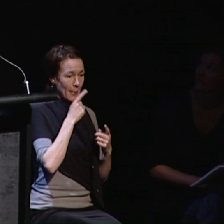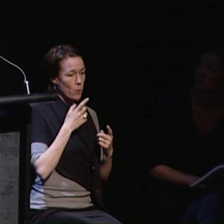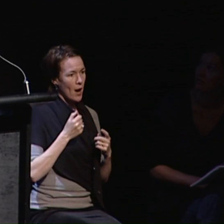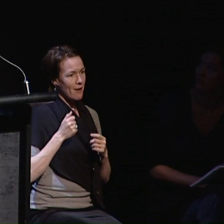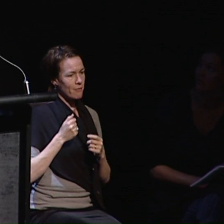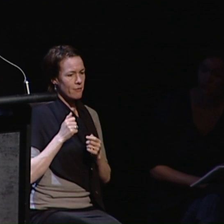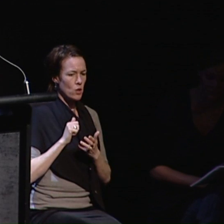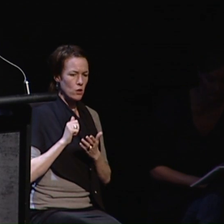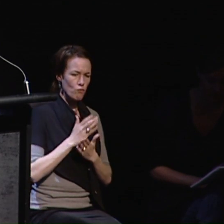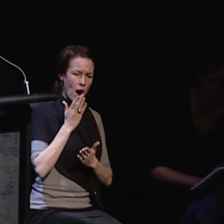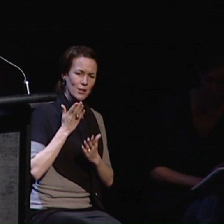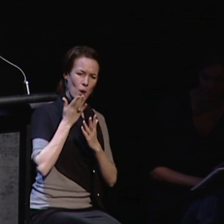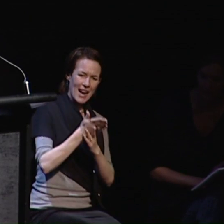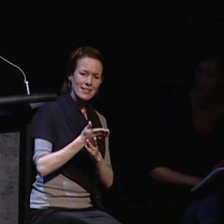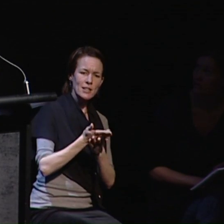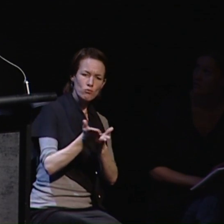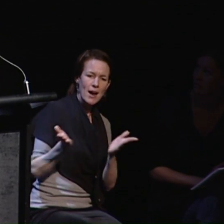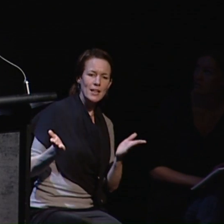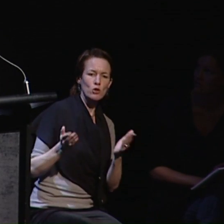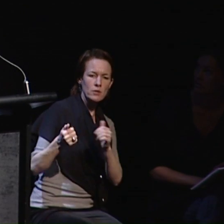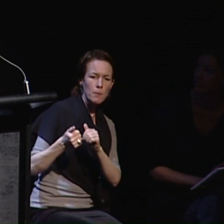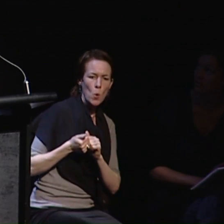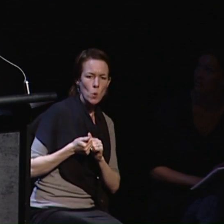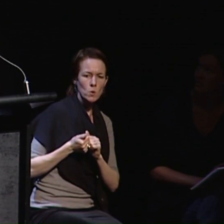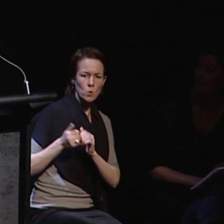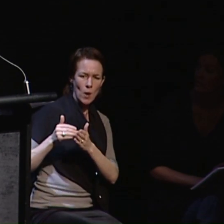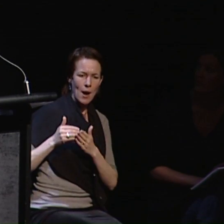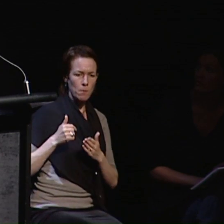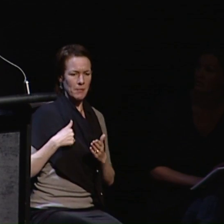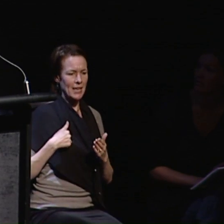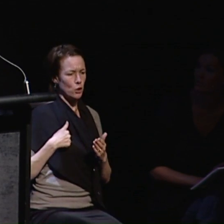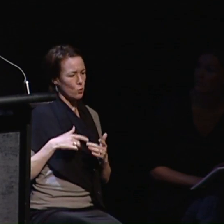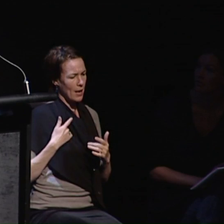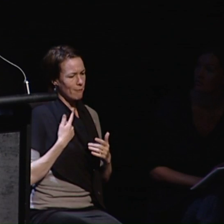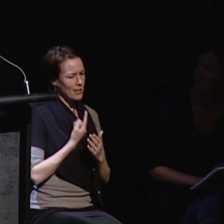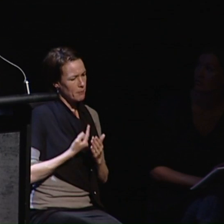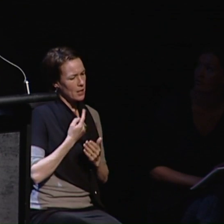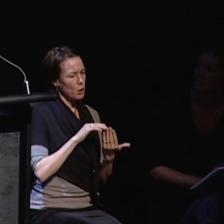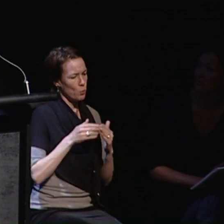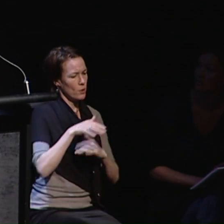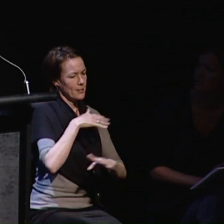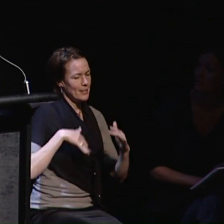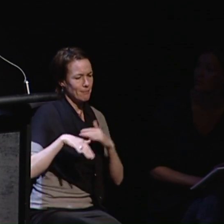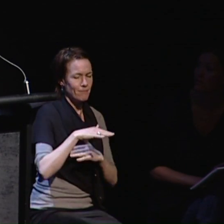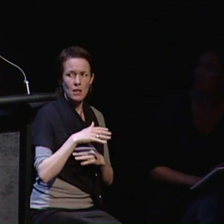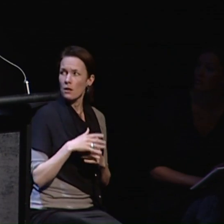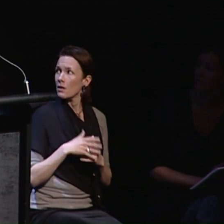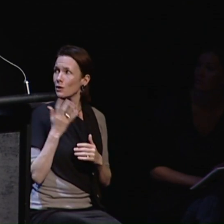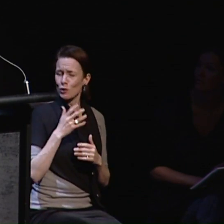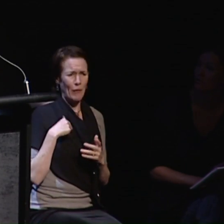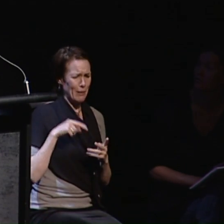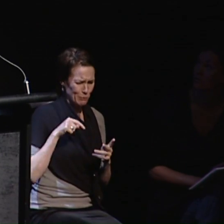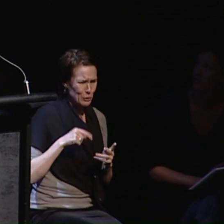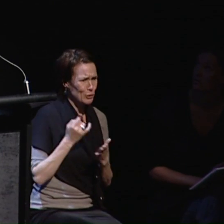range of supports to live and be included in the community. I keep pressing the wrong one, I apologize.